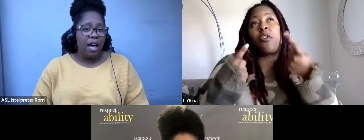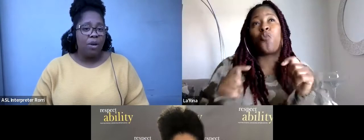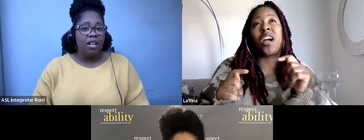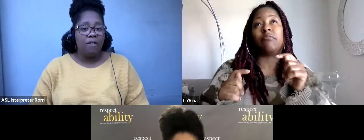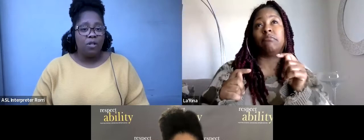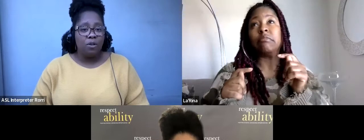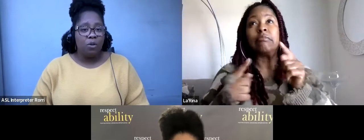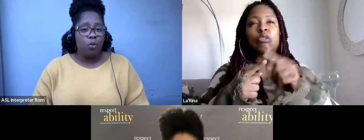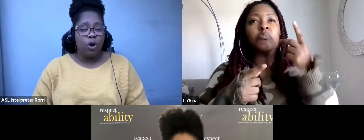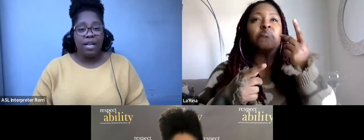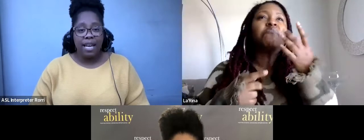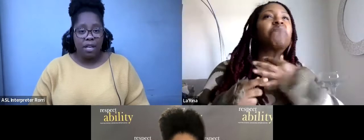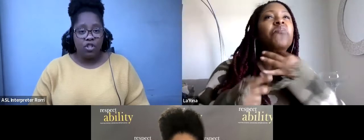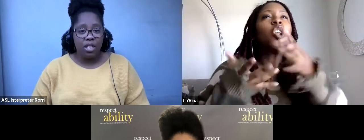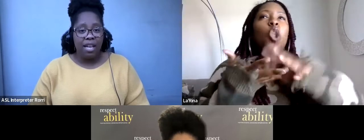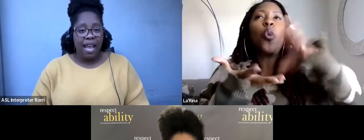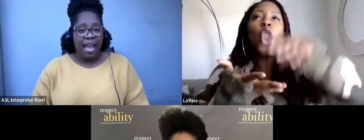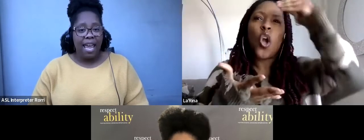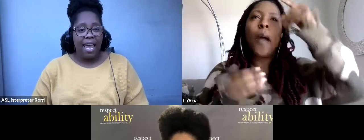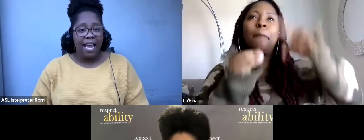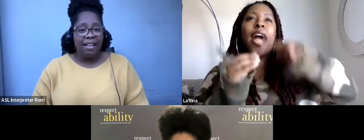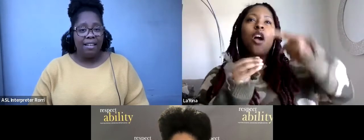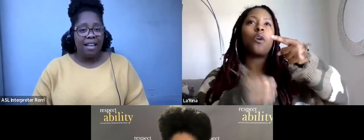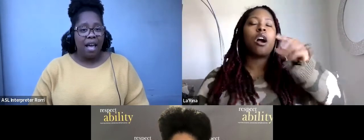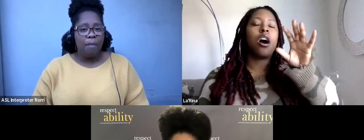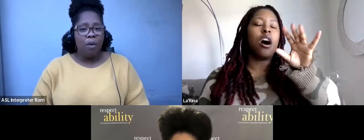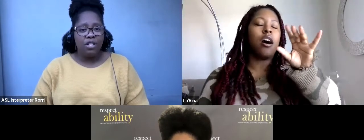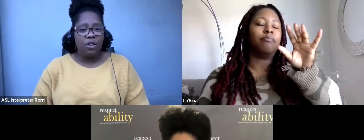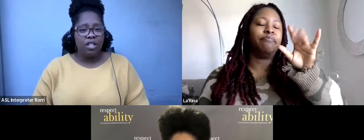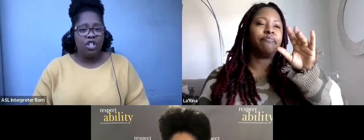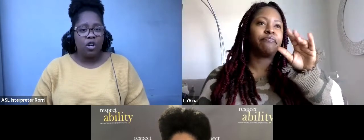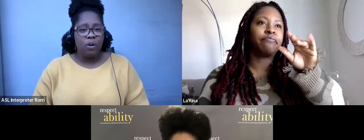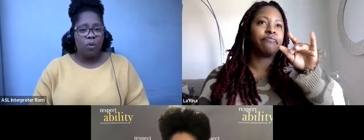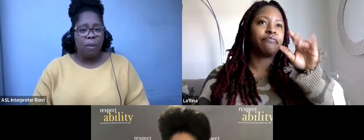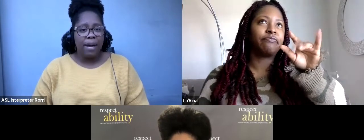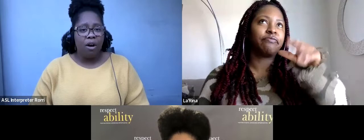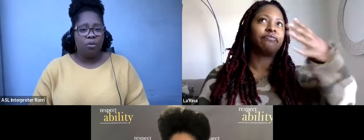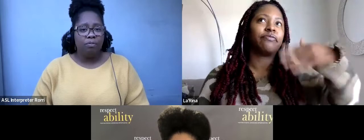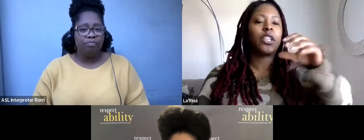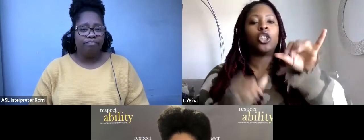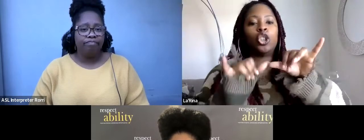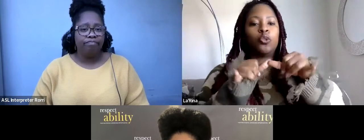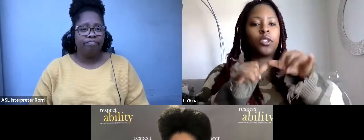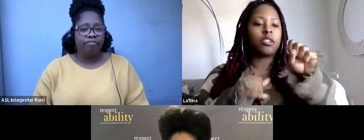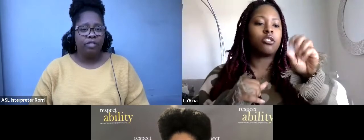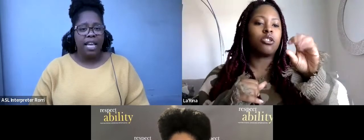goal. I would love to work in animation, and I'm always curious to learn more about